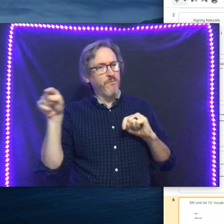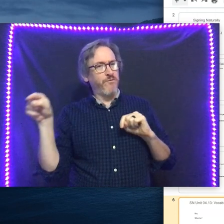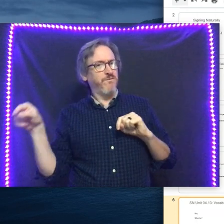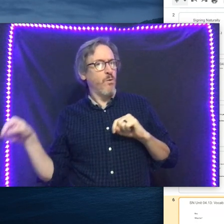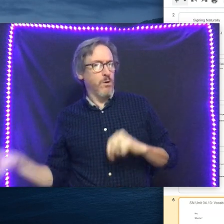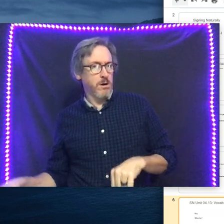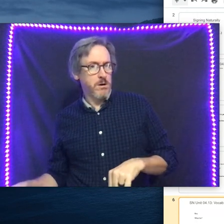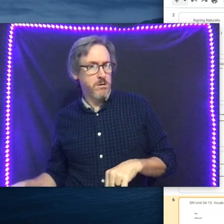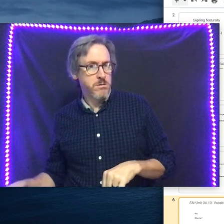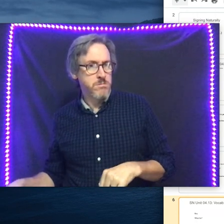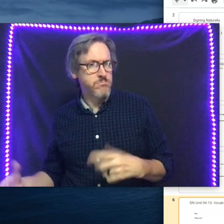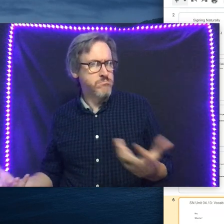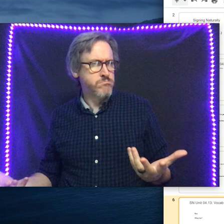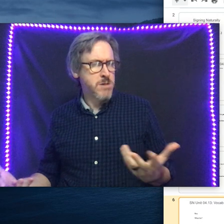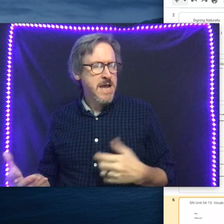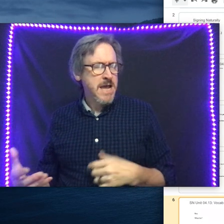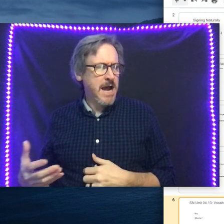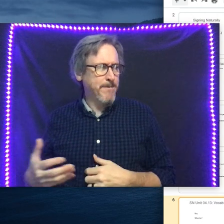what for?